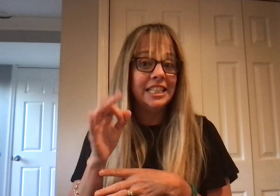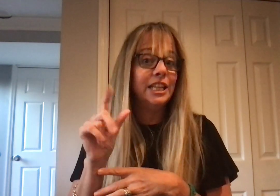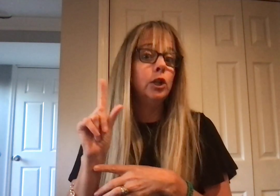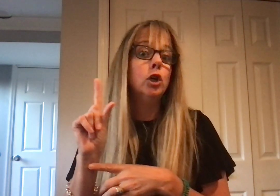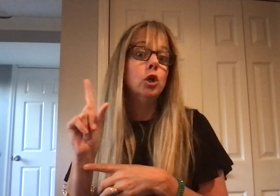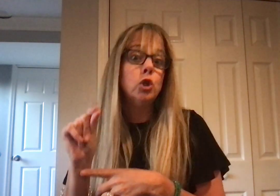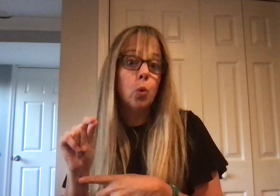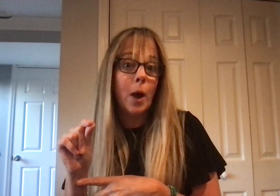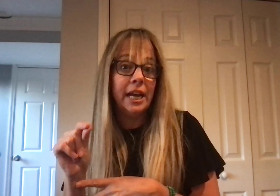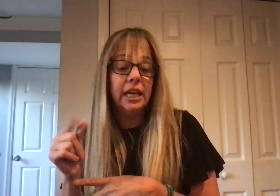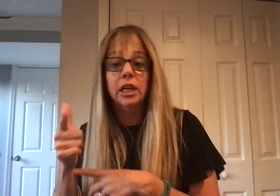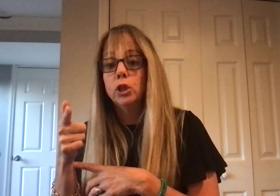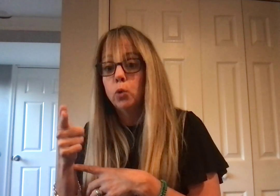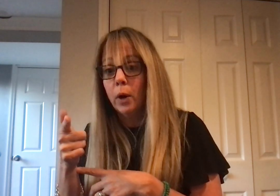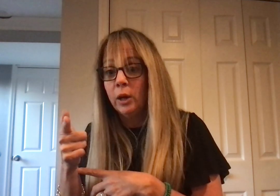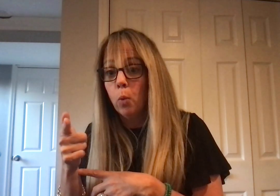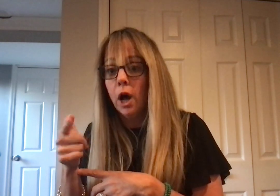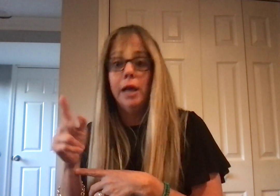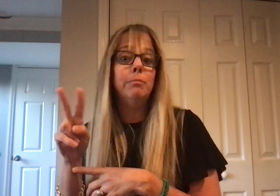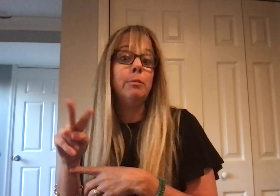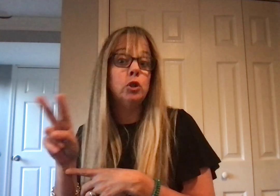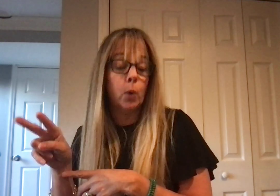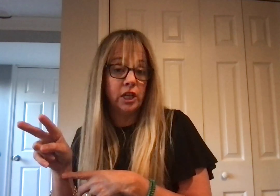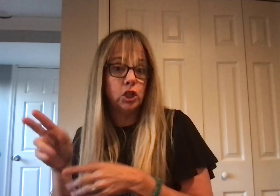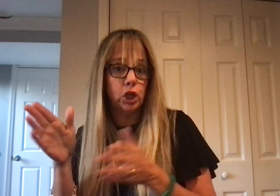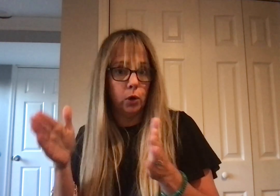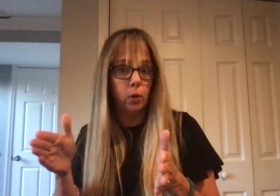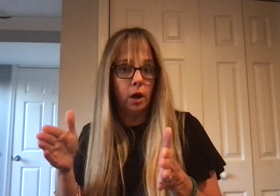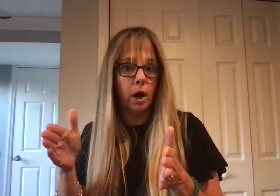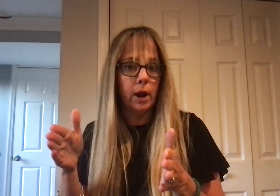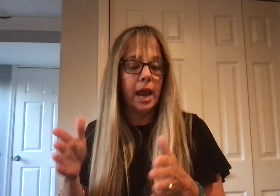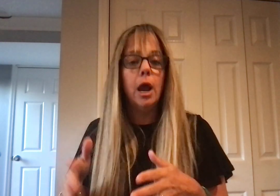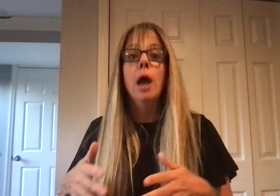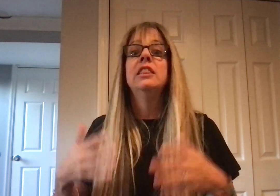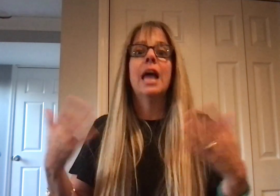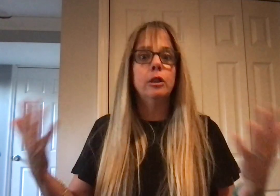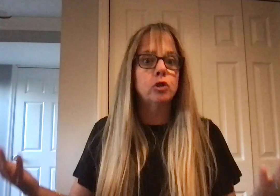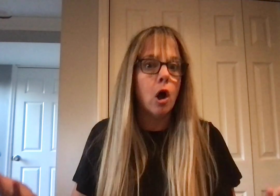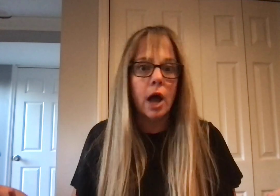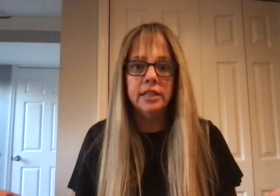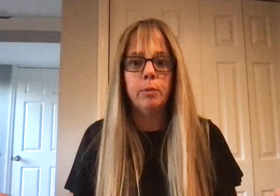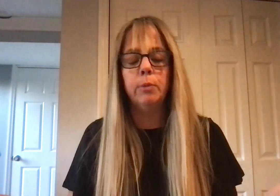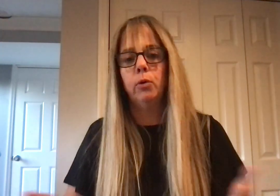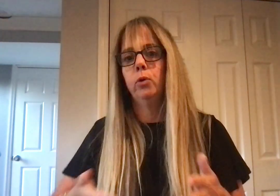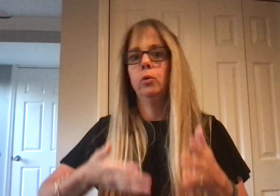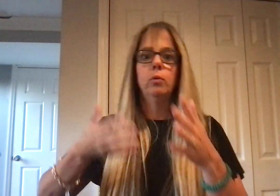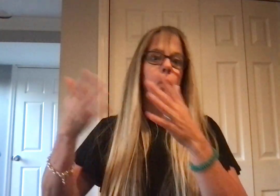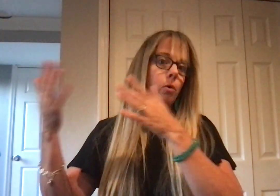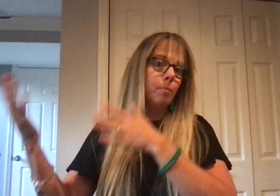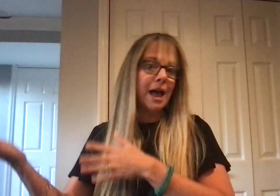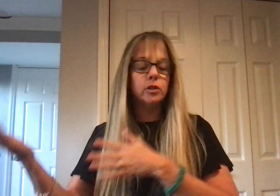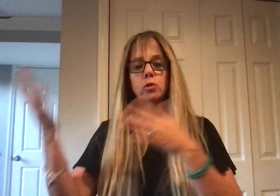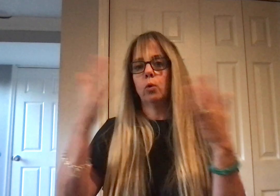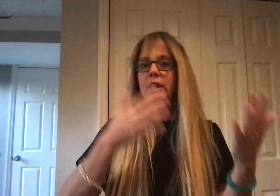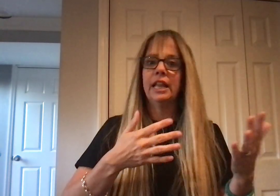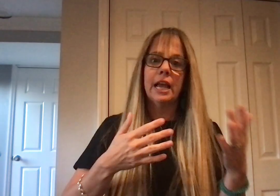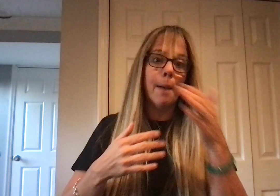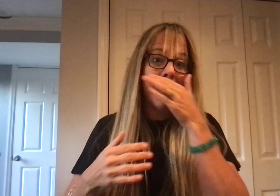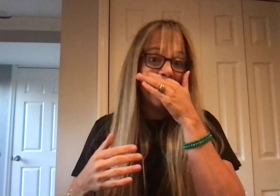19, 20, 21, maybe 22, okay? Then there's all kinds of people who go back to school and then they come back.